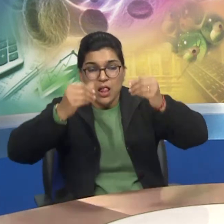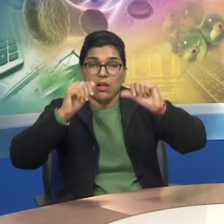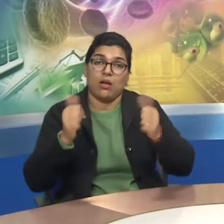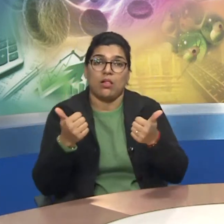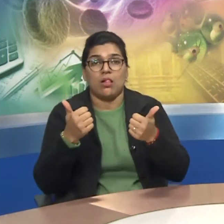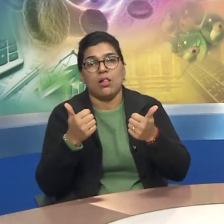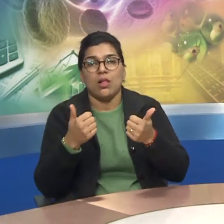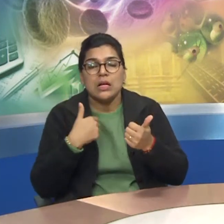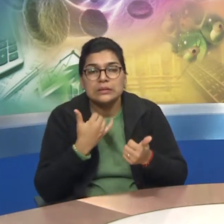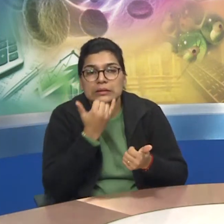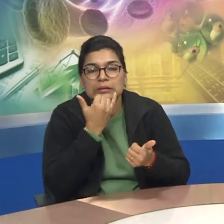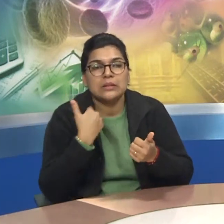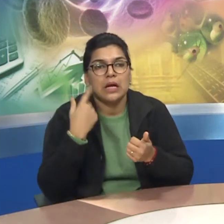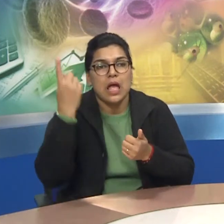Waste water today